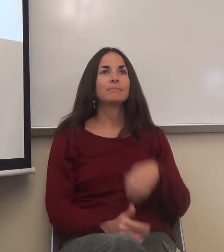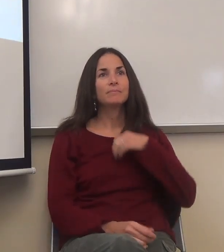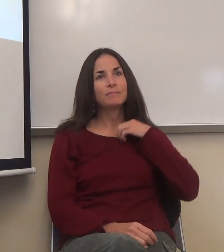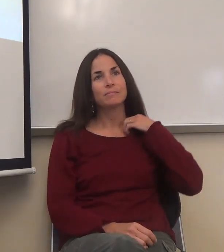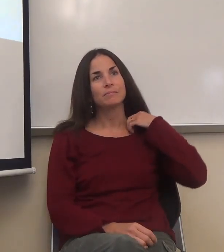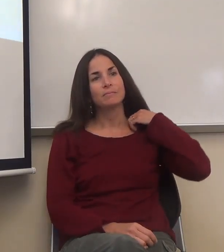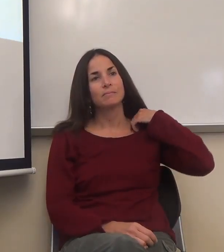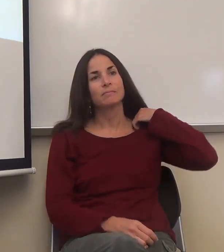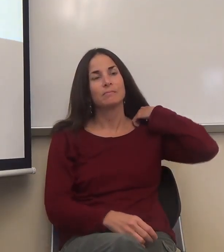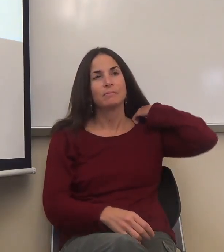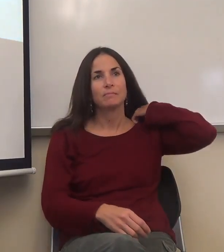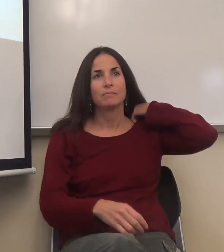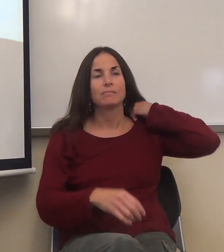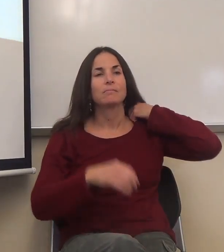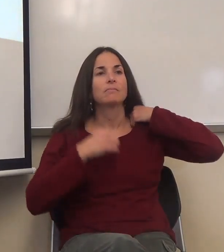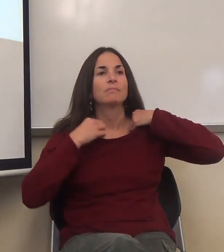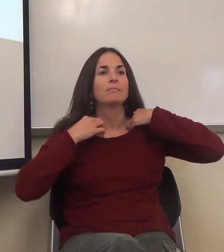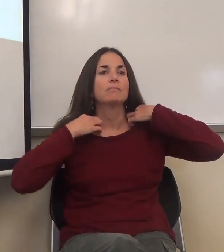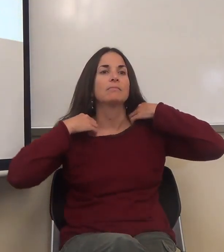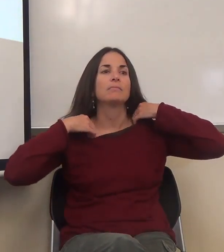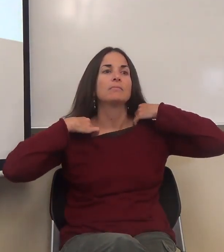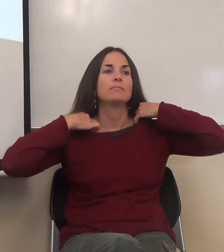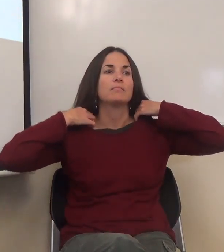Now, we need to move on to our,